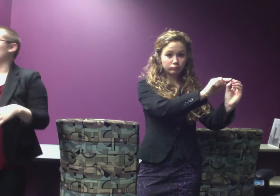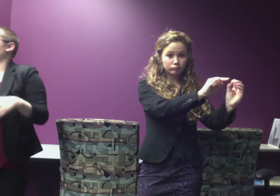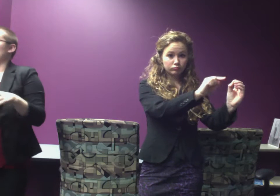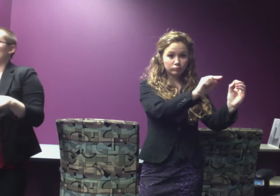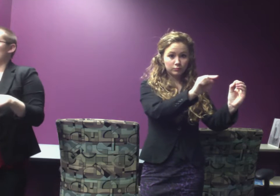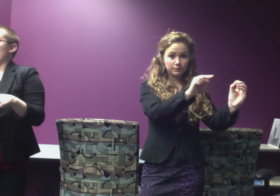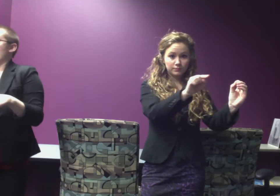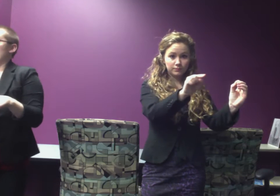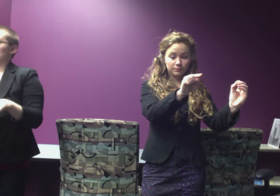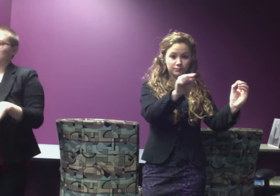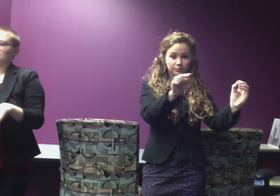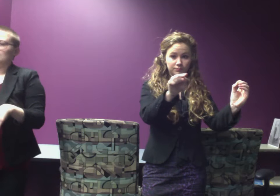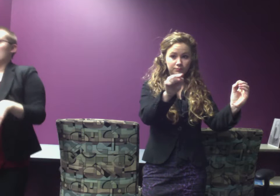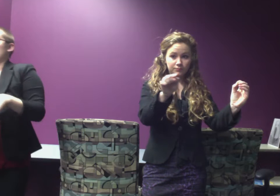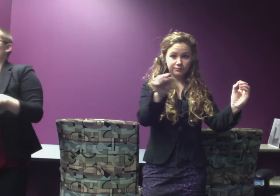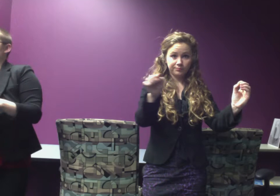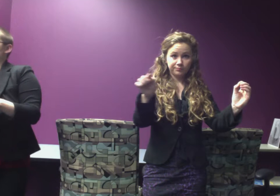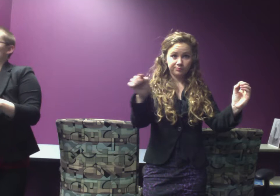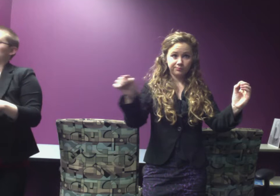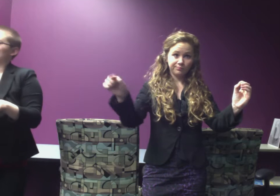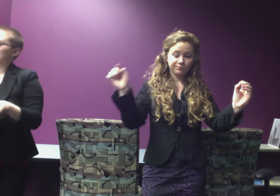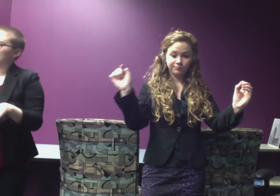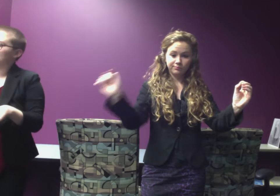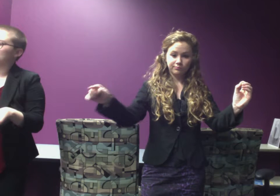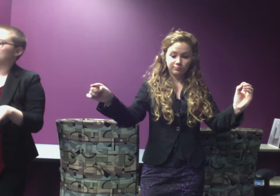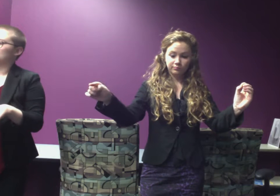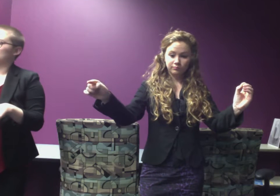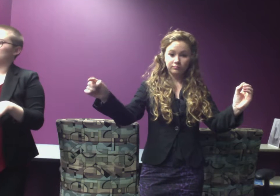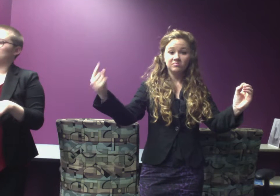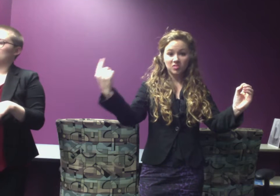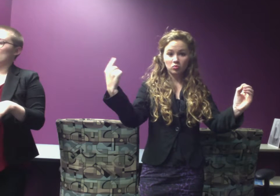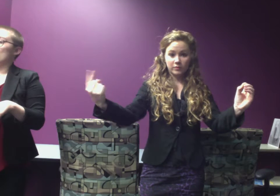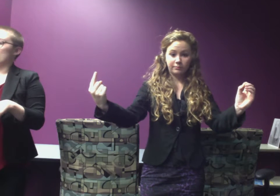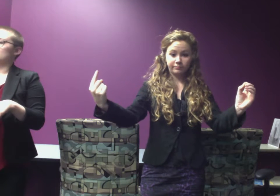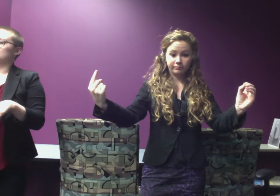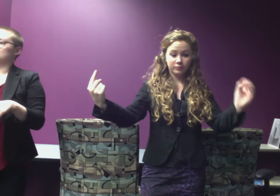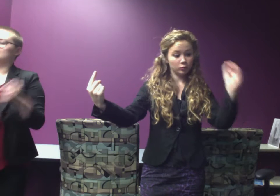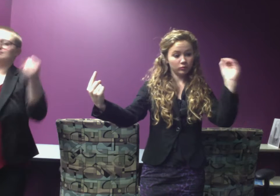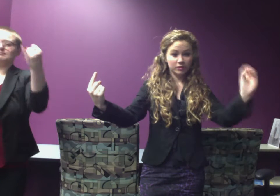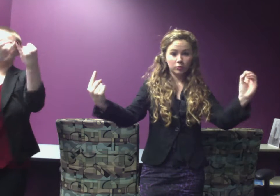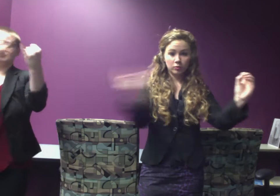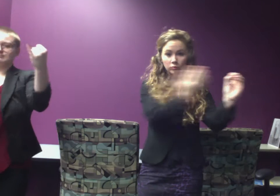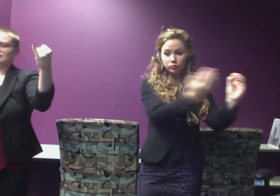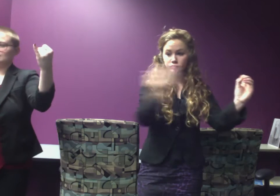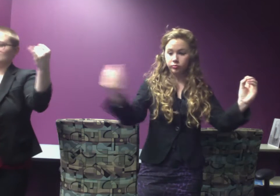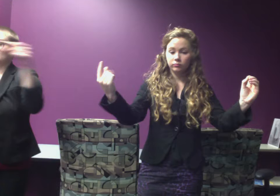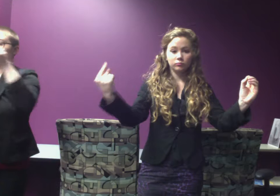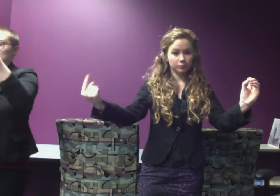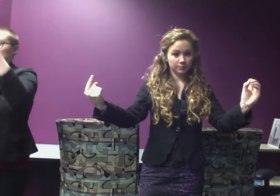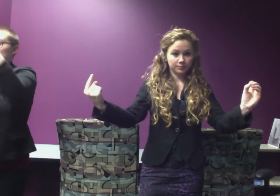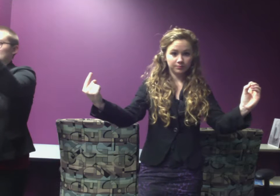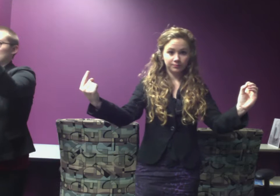choose another point, and that's called 1. Now, the minute you do that, the